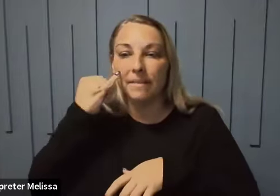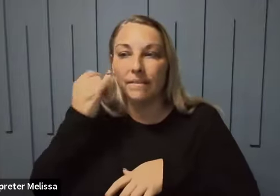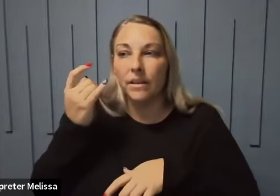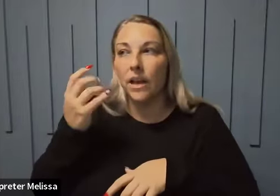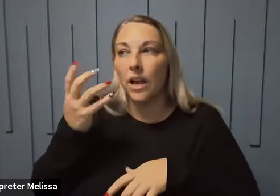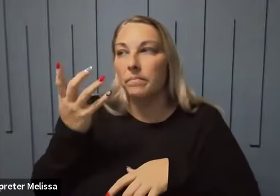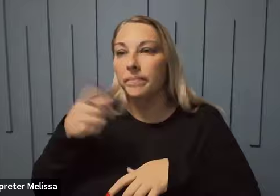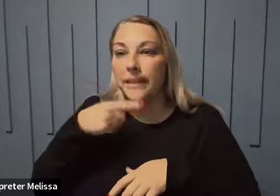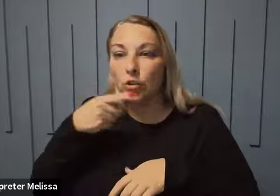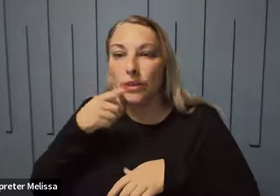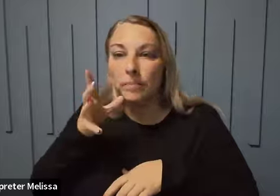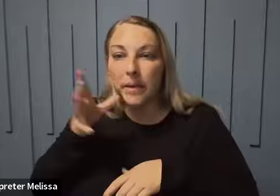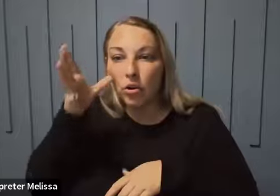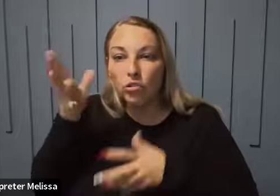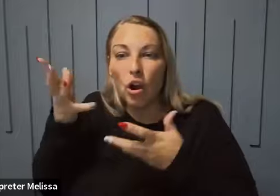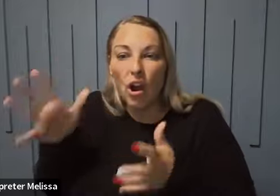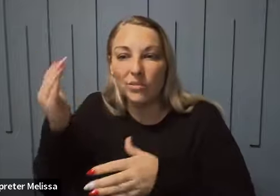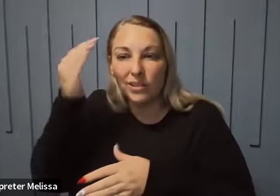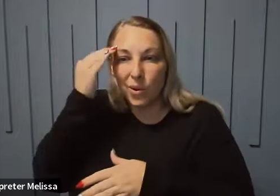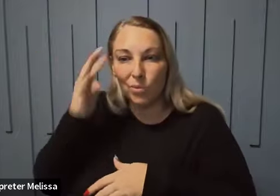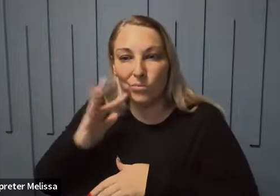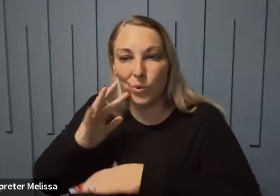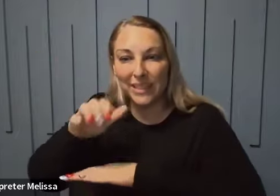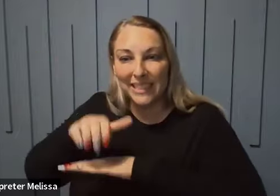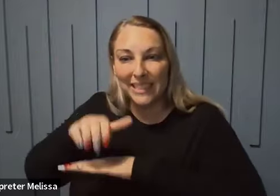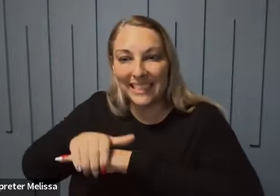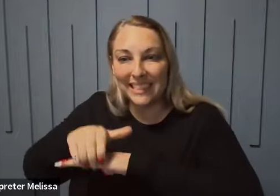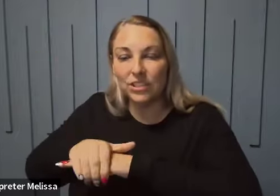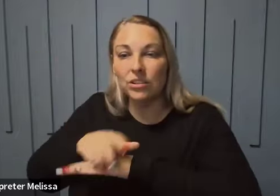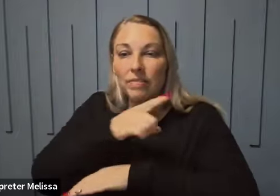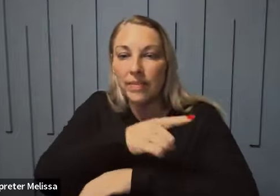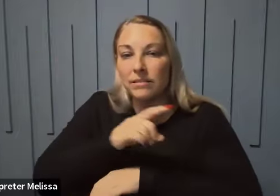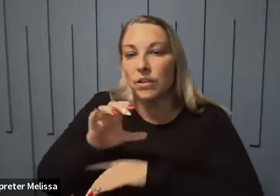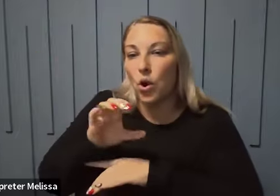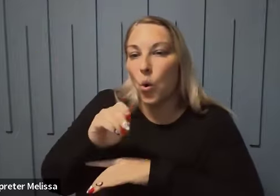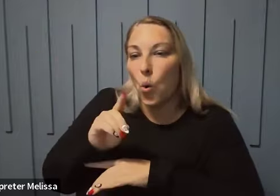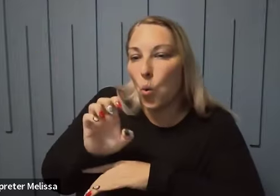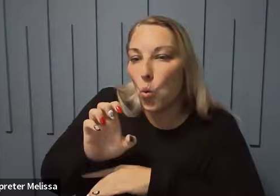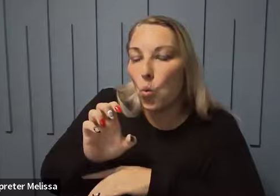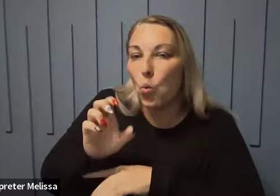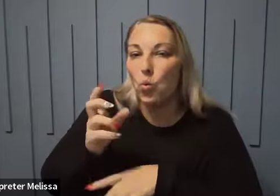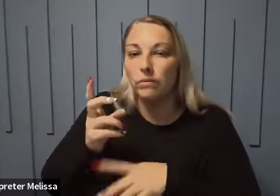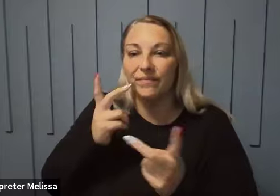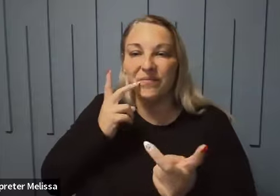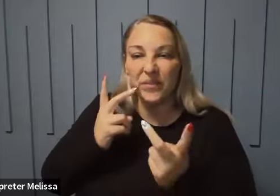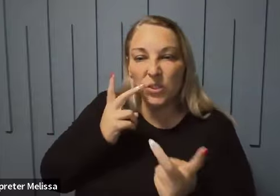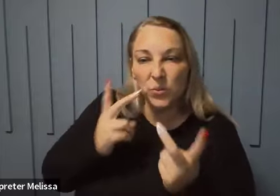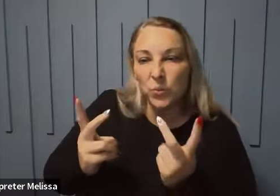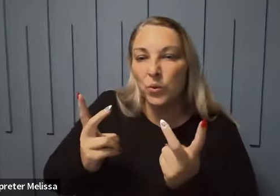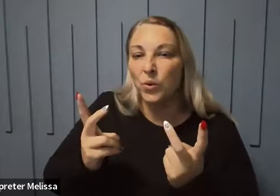hearing parents, if they already know spoken English, then learning this code for making spoken